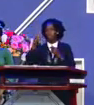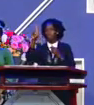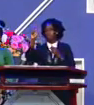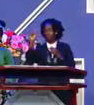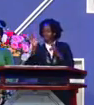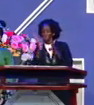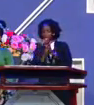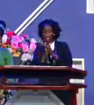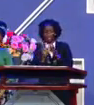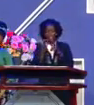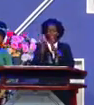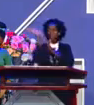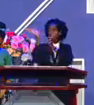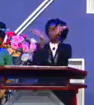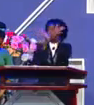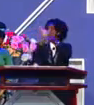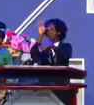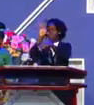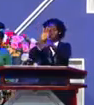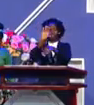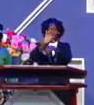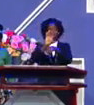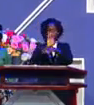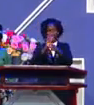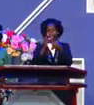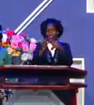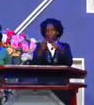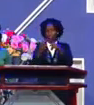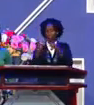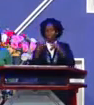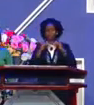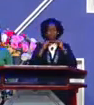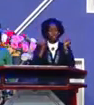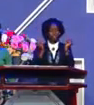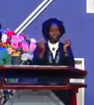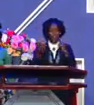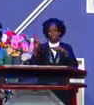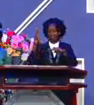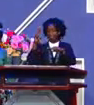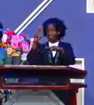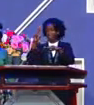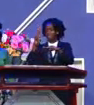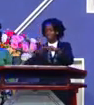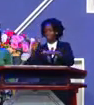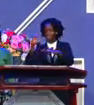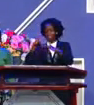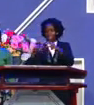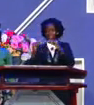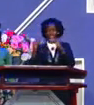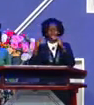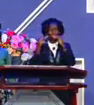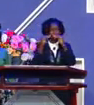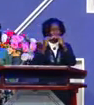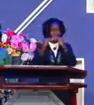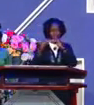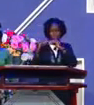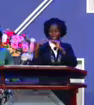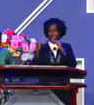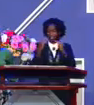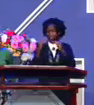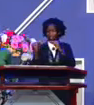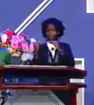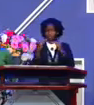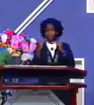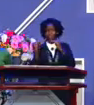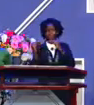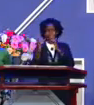The elders, Pastor Semakula and the other branch pastors. Abatuula bwe twatuula mu meeting. When we sat in a meeting.